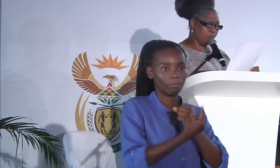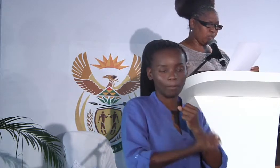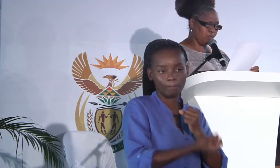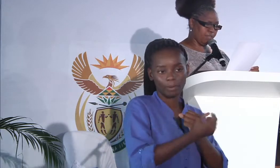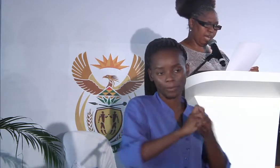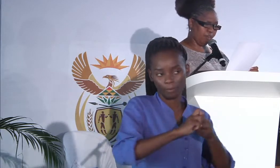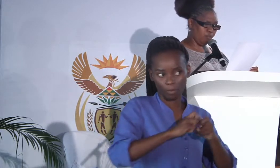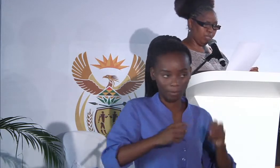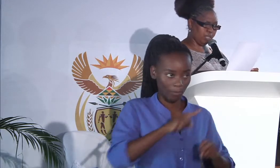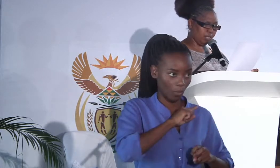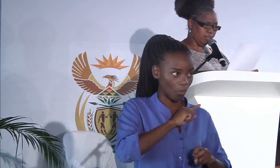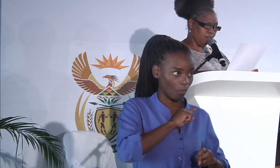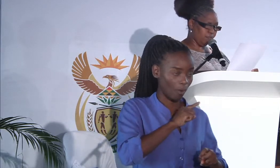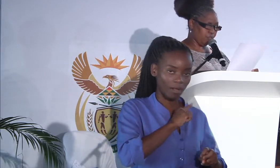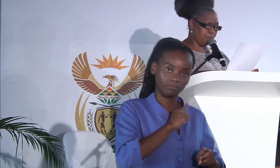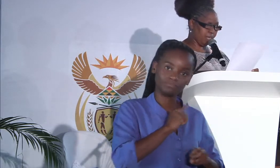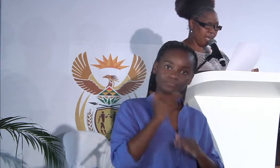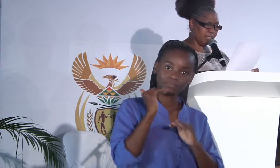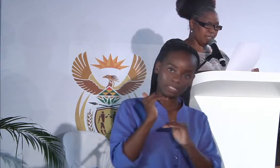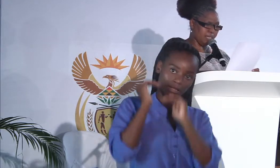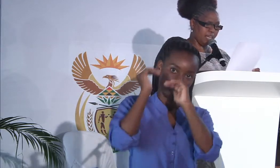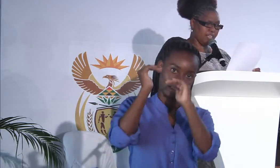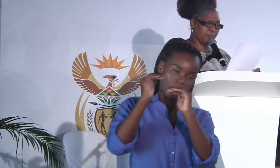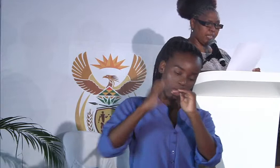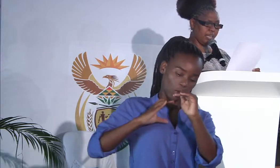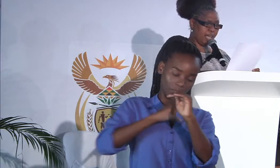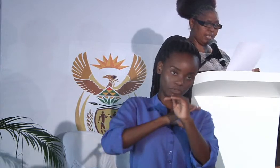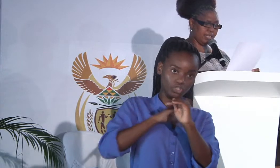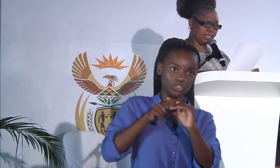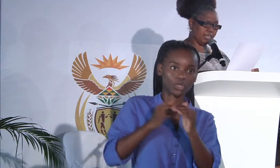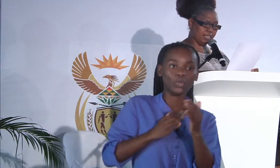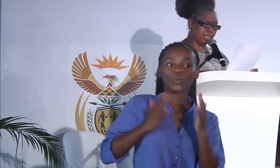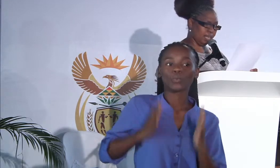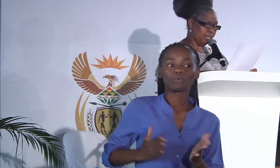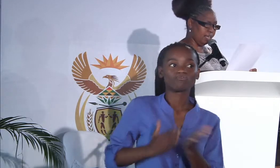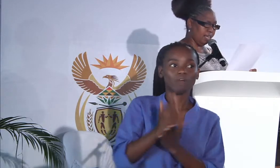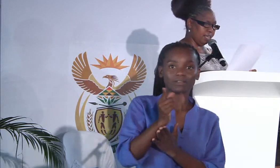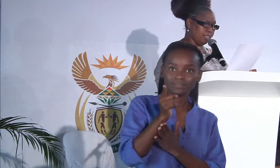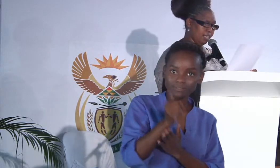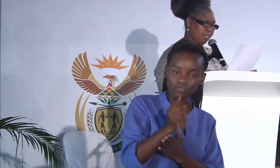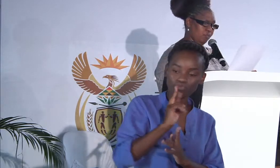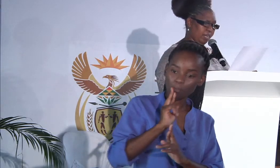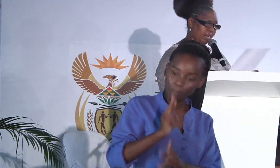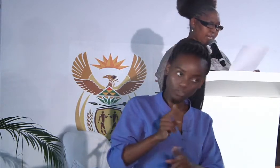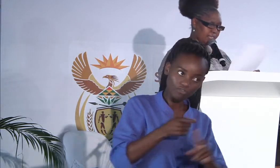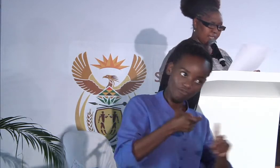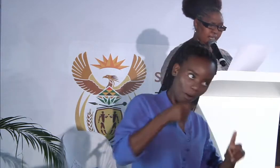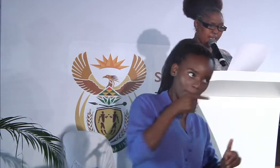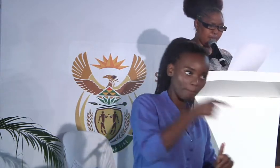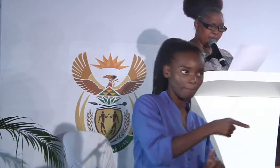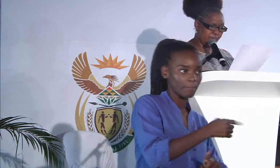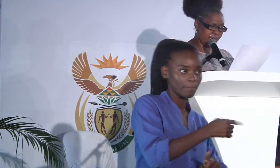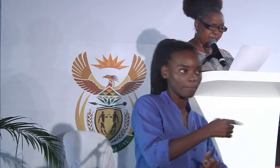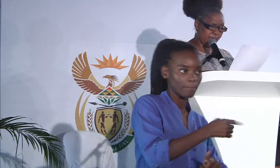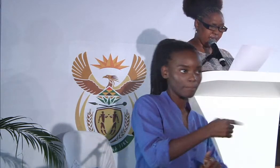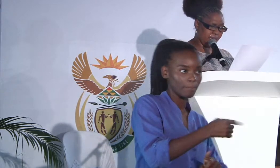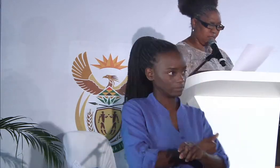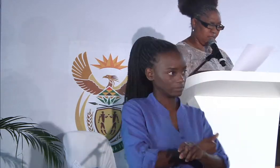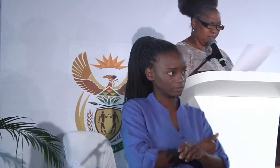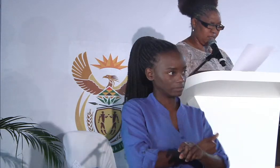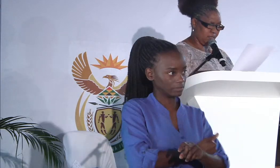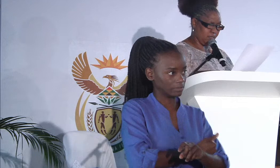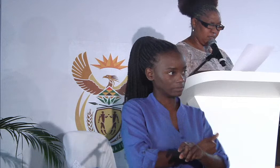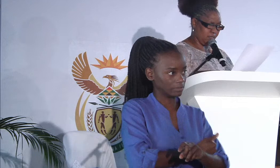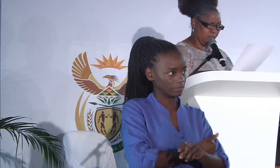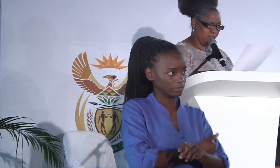reports of the High Commission for Human Rights and many other international and regional human rights mechanisms.